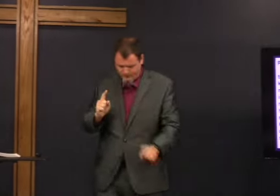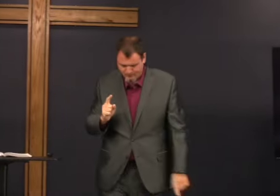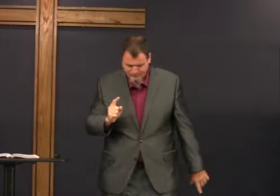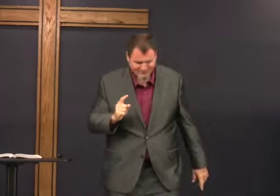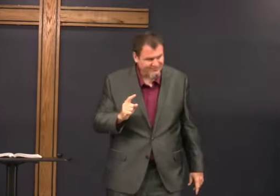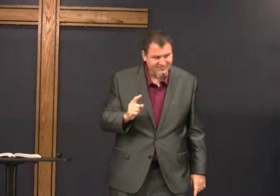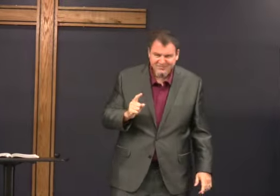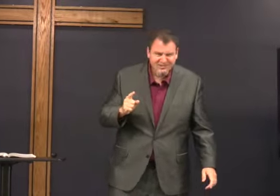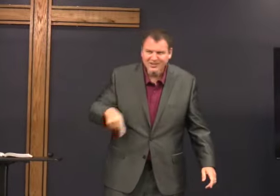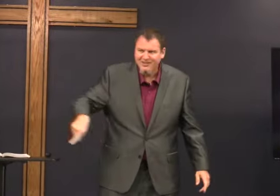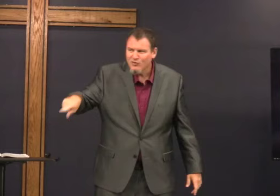on.